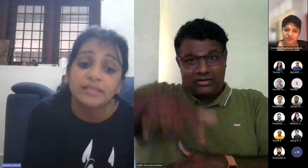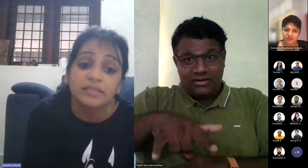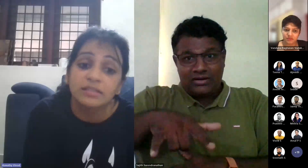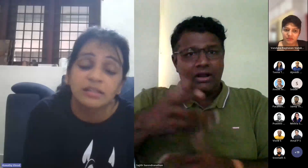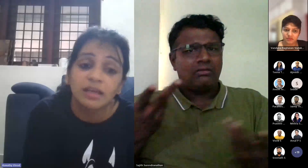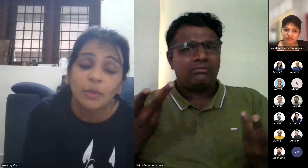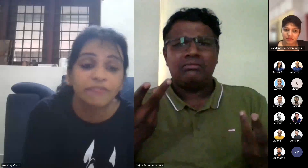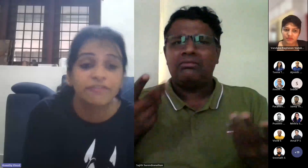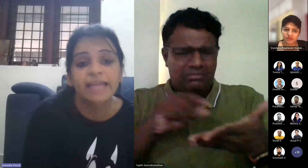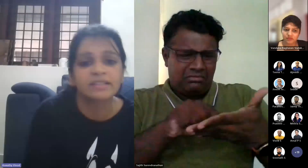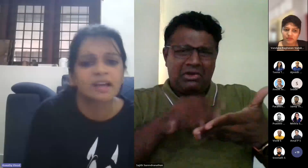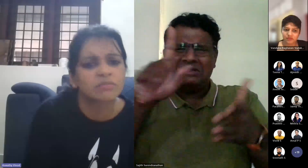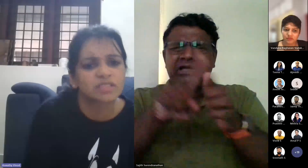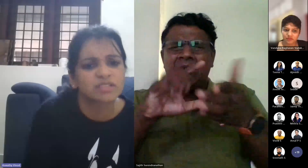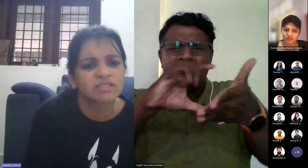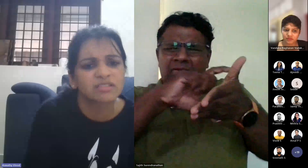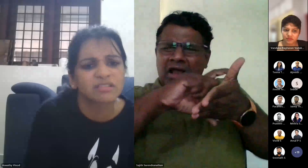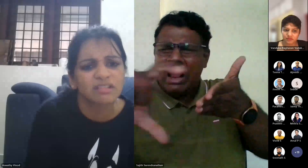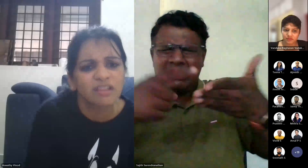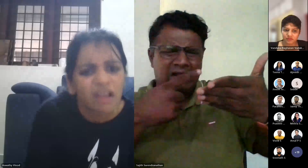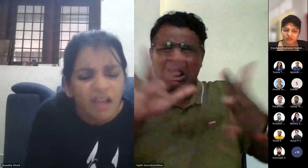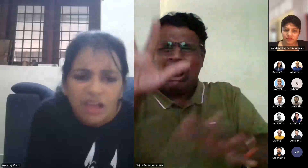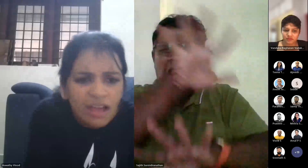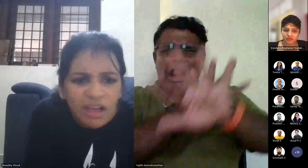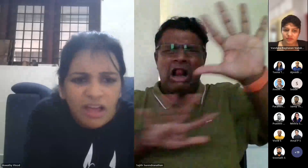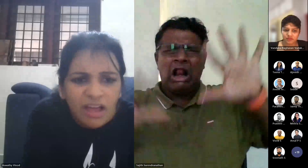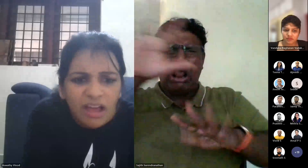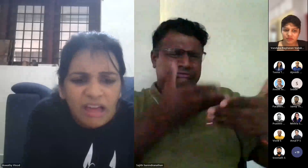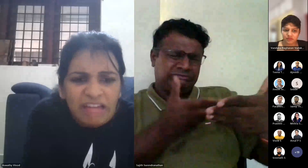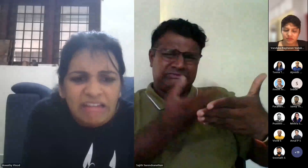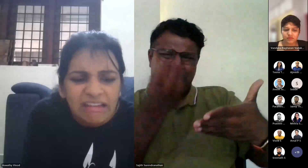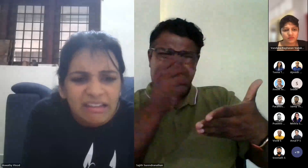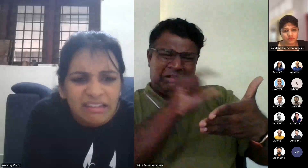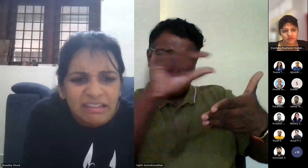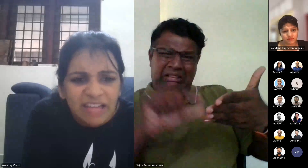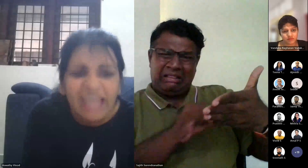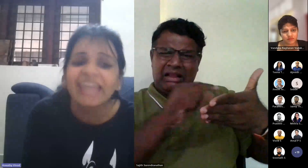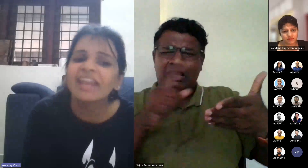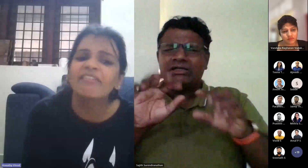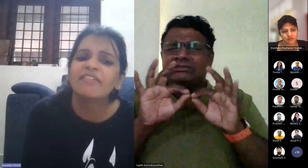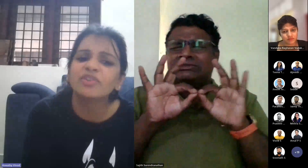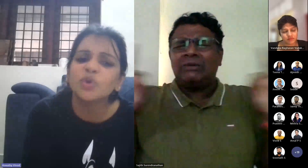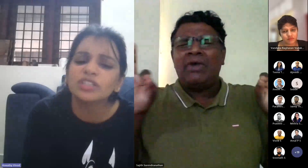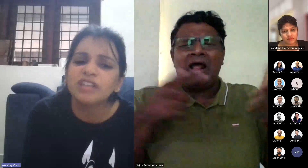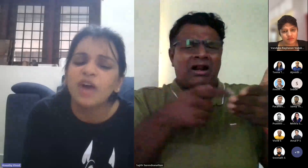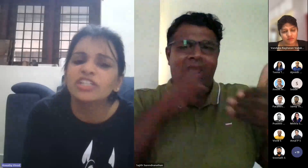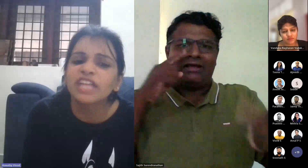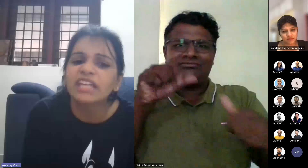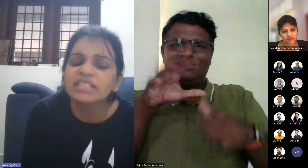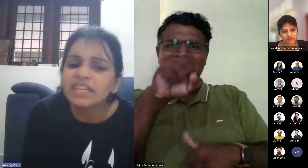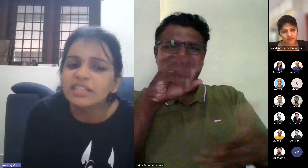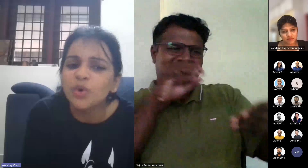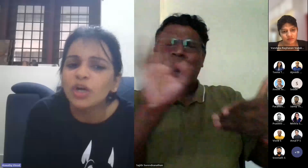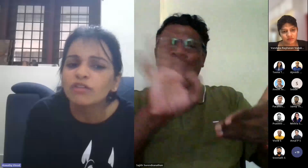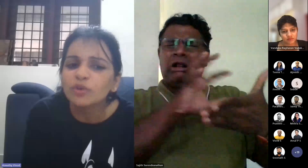US, when a flight comes, Have you noticed how the